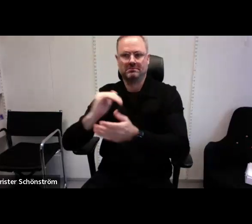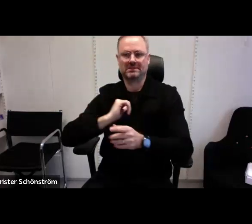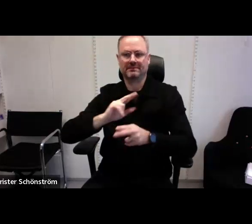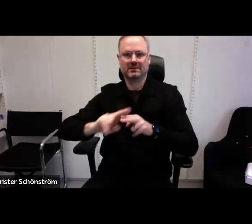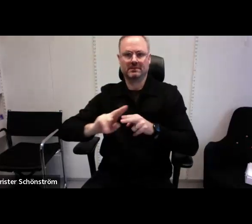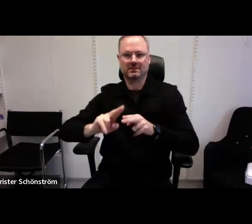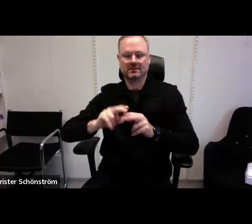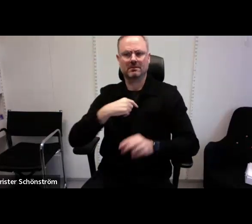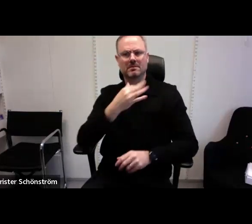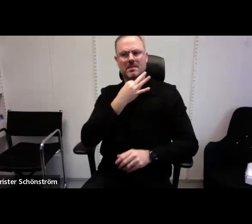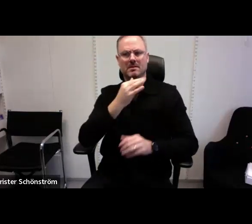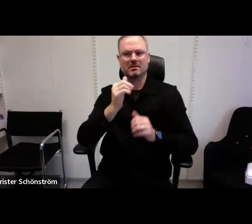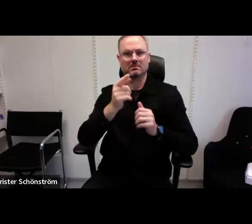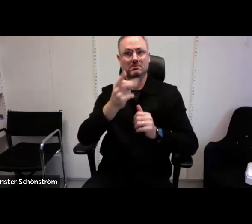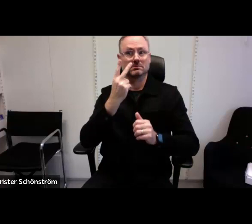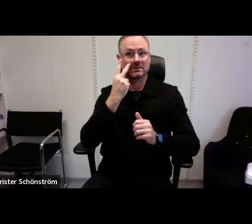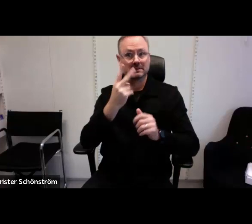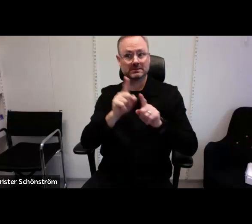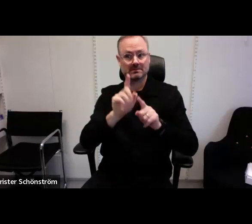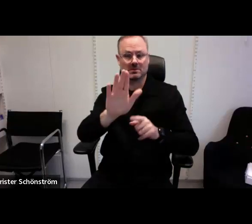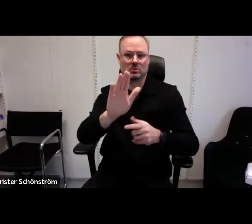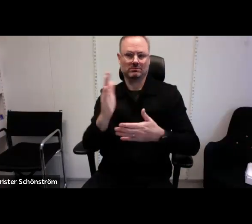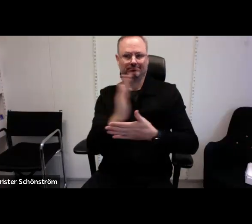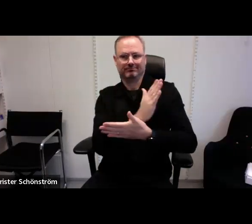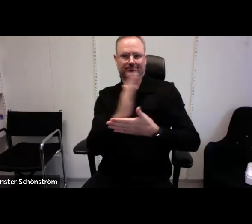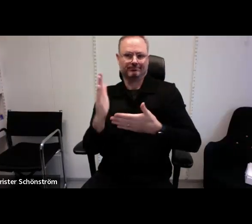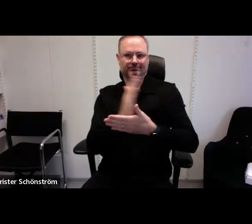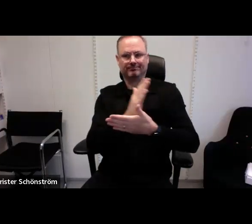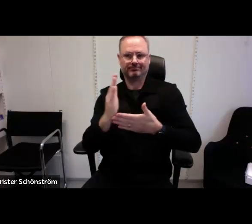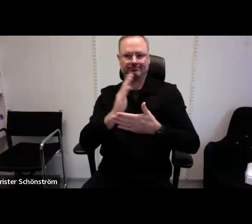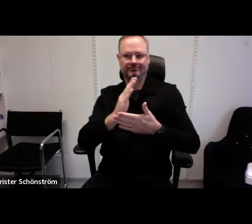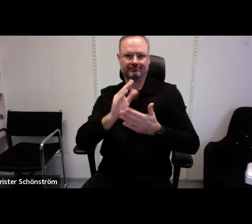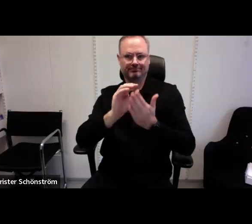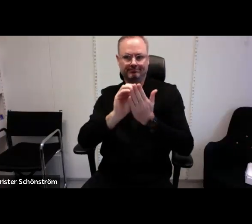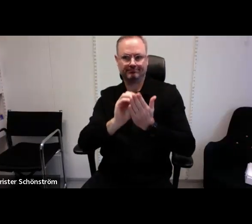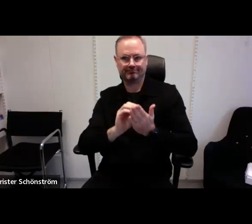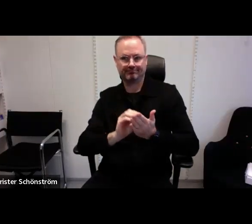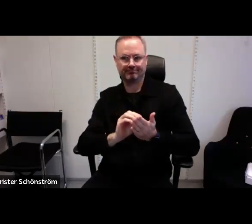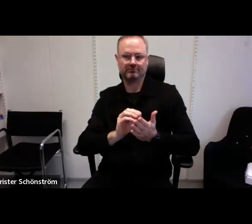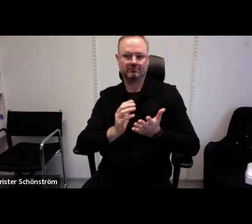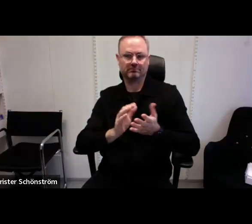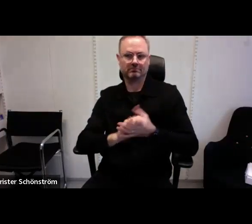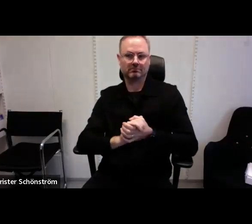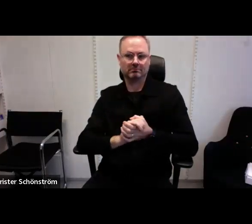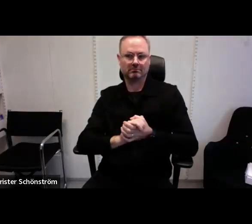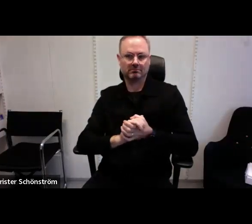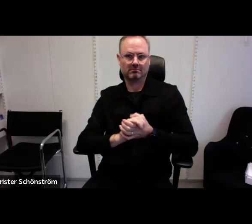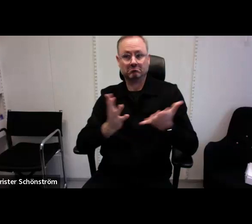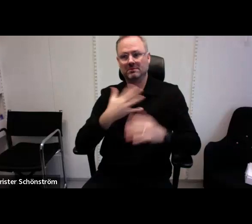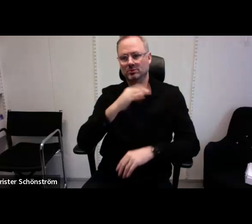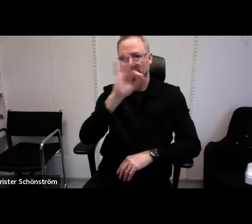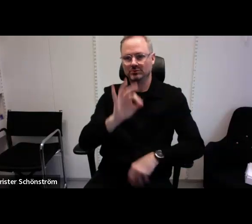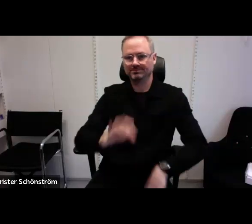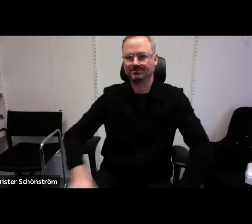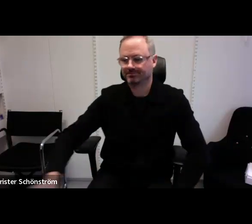their own scores on these self-assessments as they progressed in language learning. And I'm wondering if you saw that same sort of phenomenon